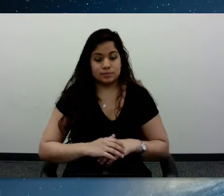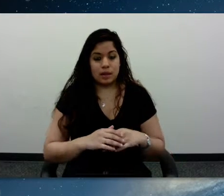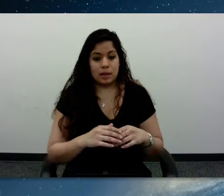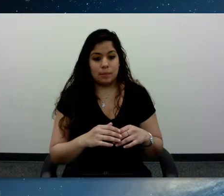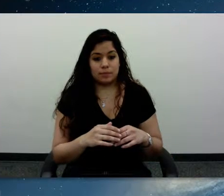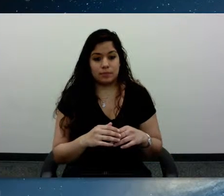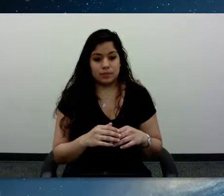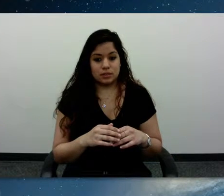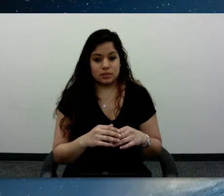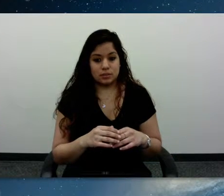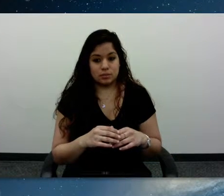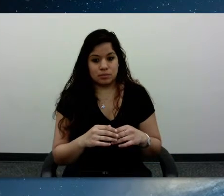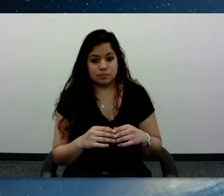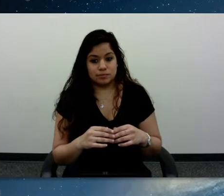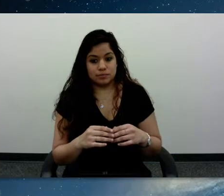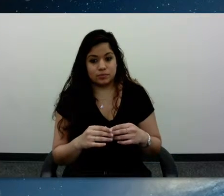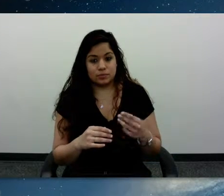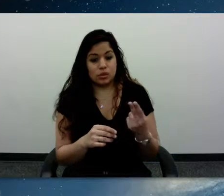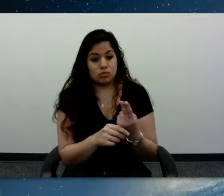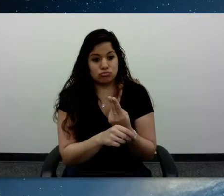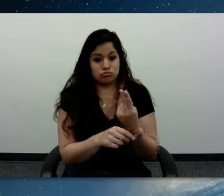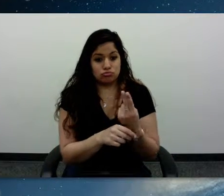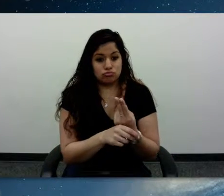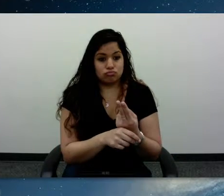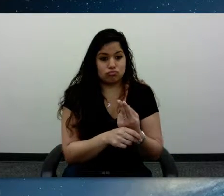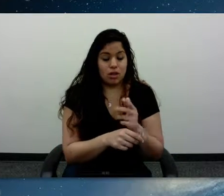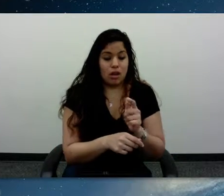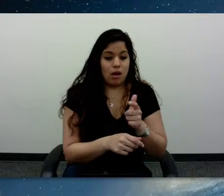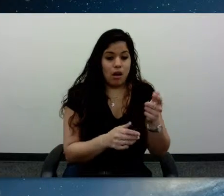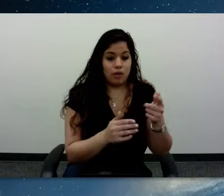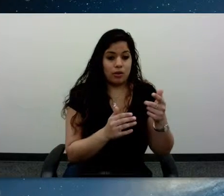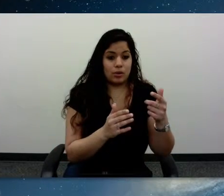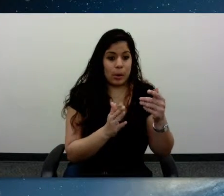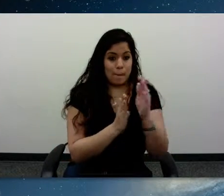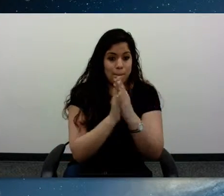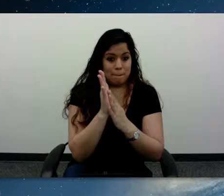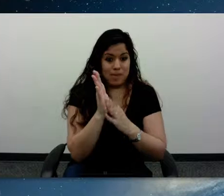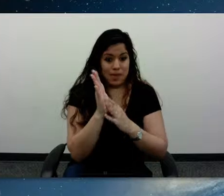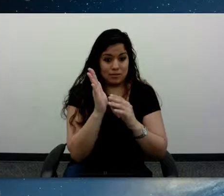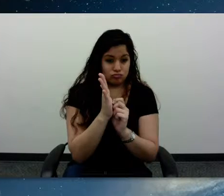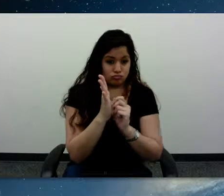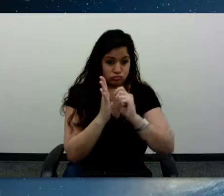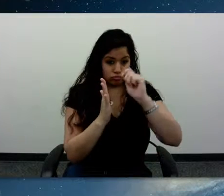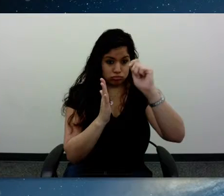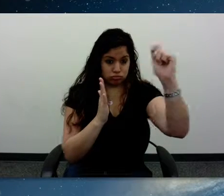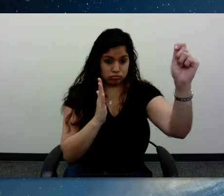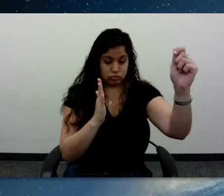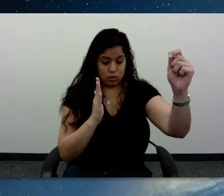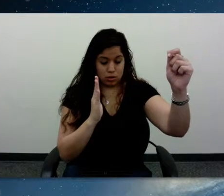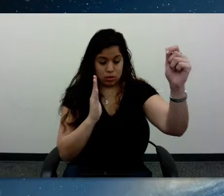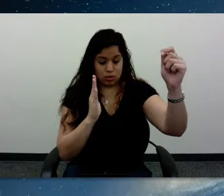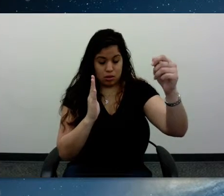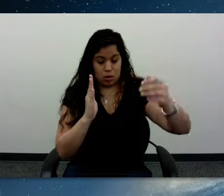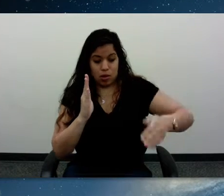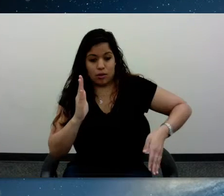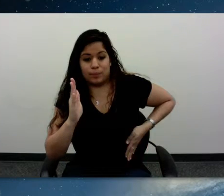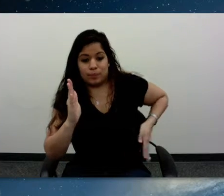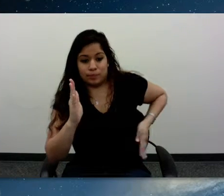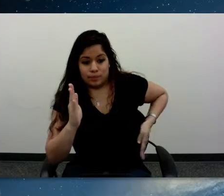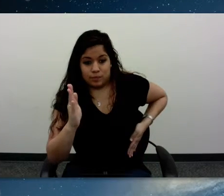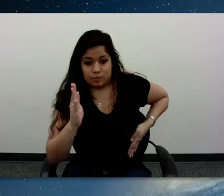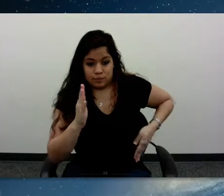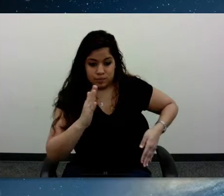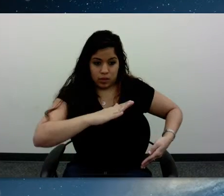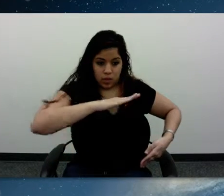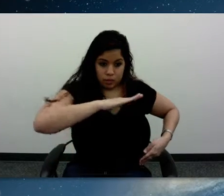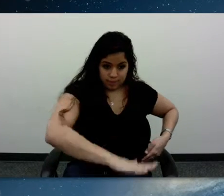Place 1 pad on bare upper chest. I'm going to peel the second pad. Place 1 pad on bare upper chest.